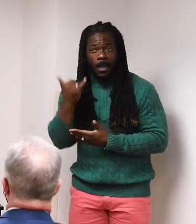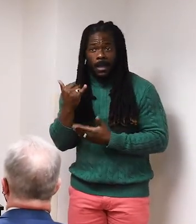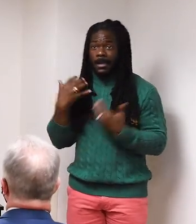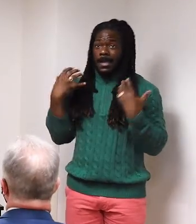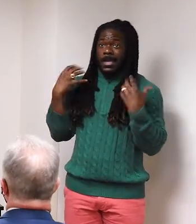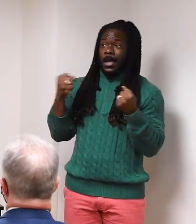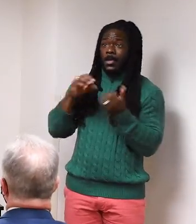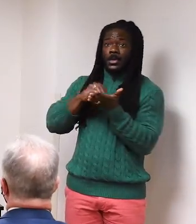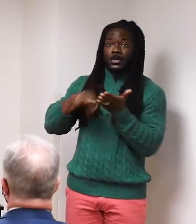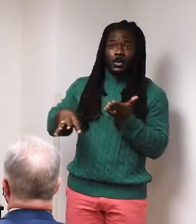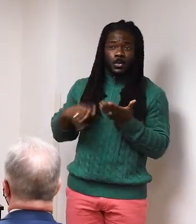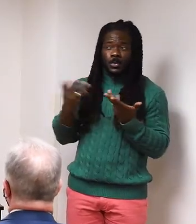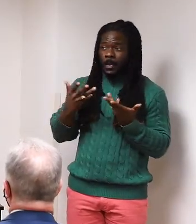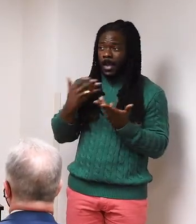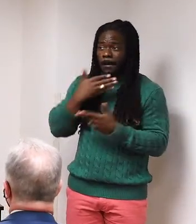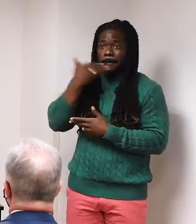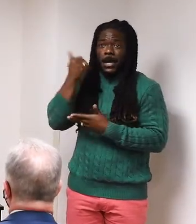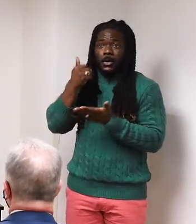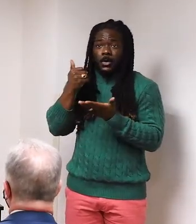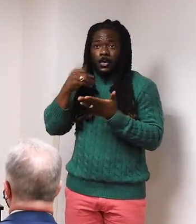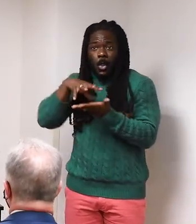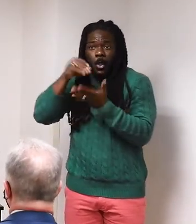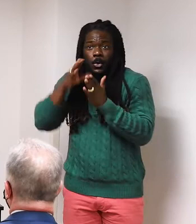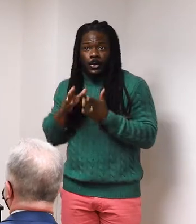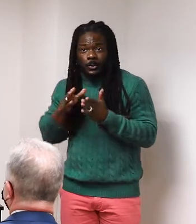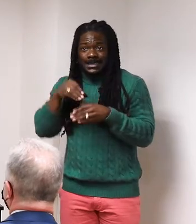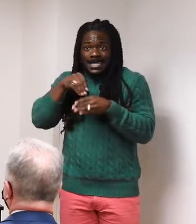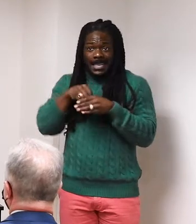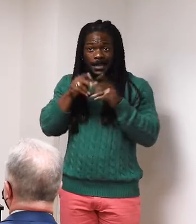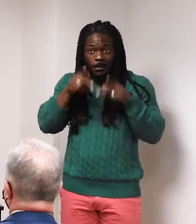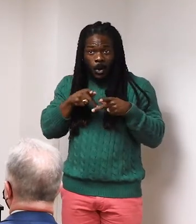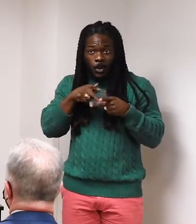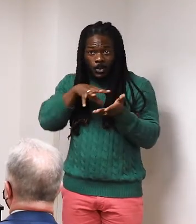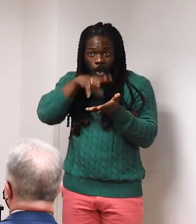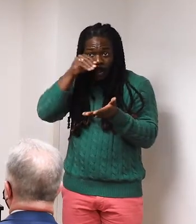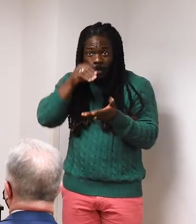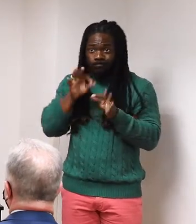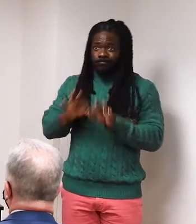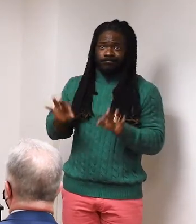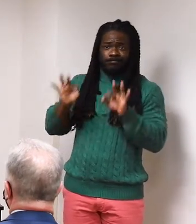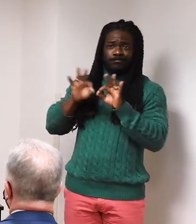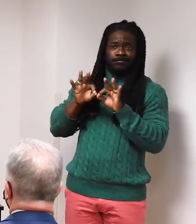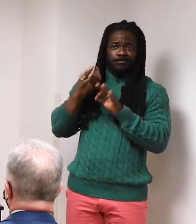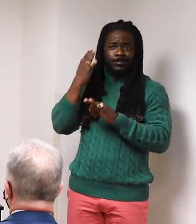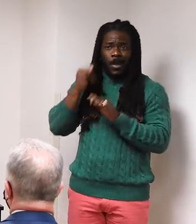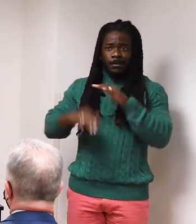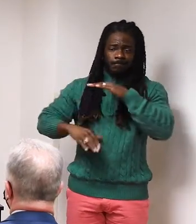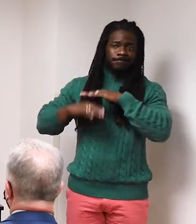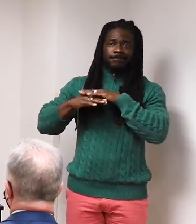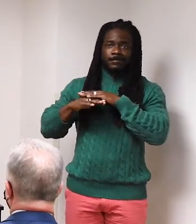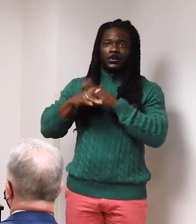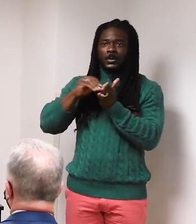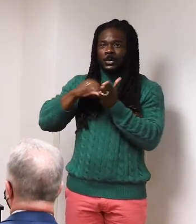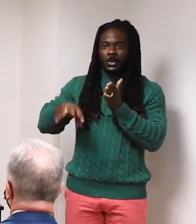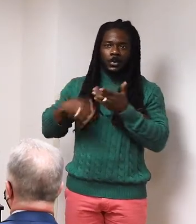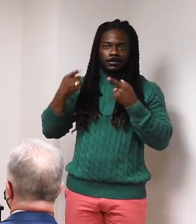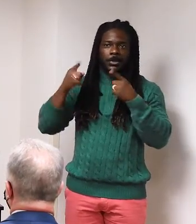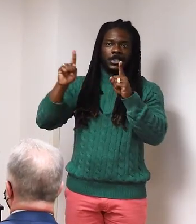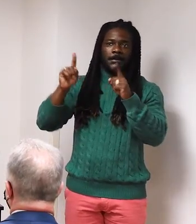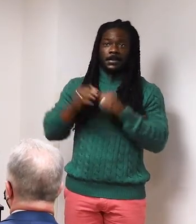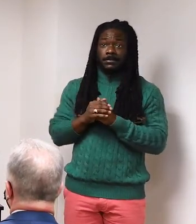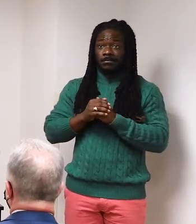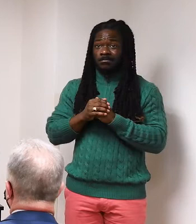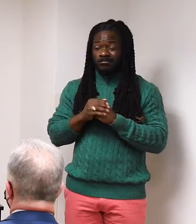students are better learners. In-person learning is important to maximize student achievement. While there are